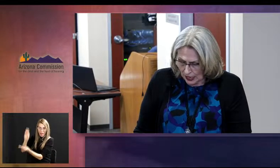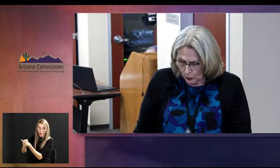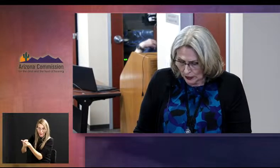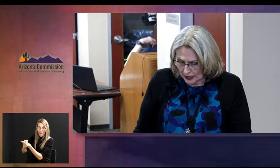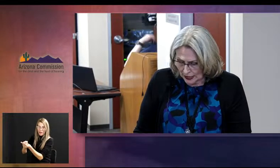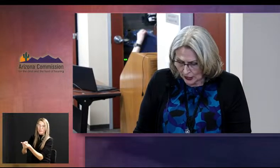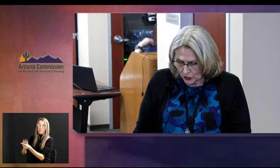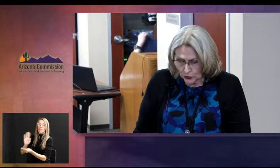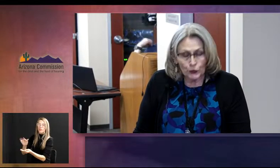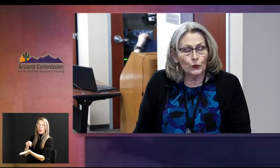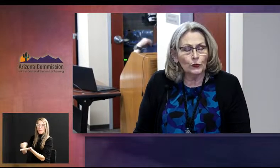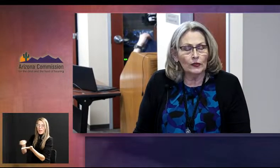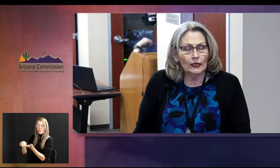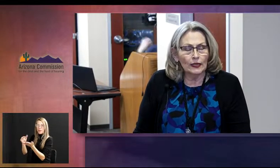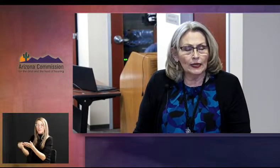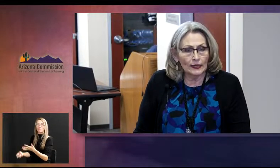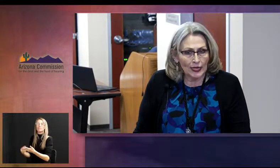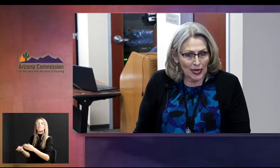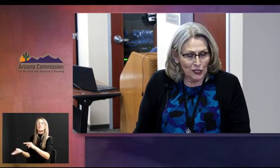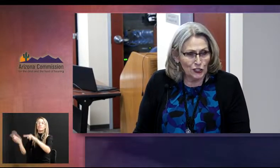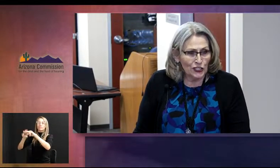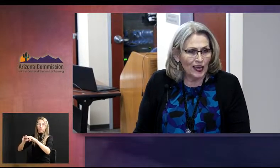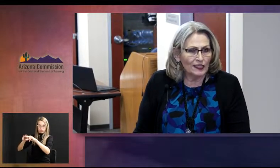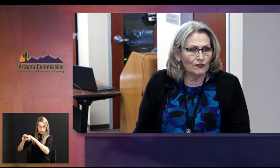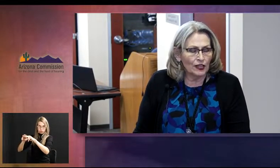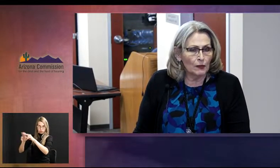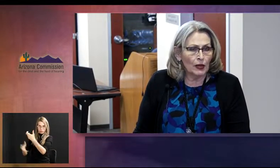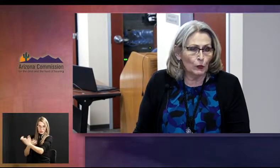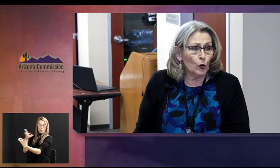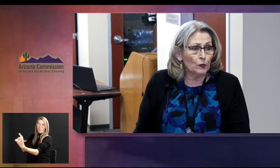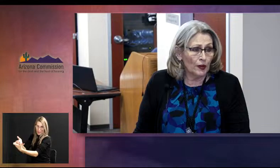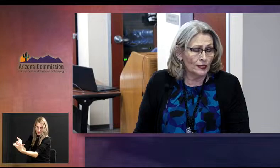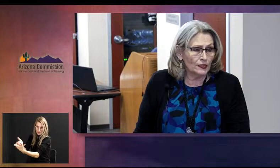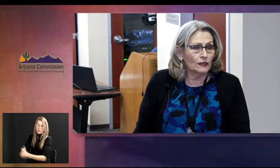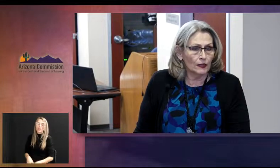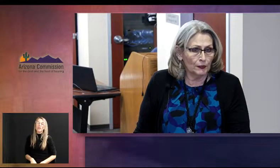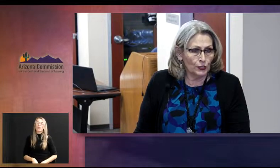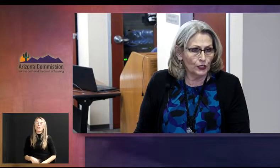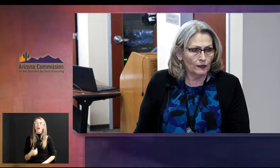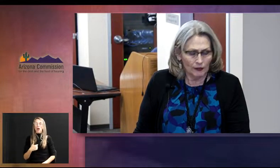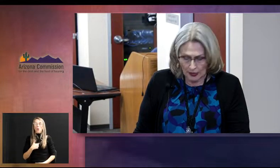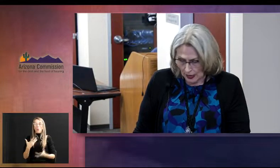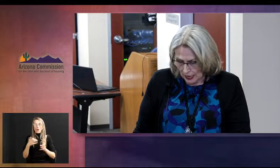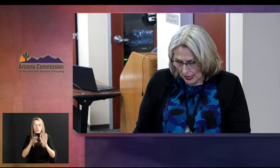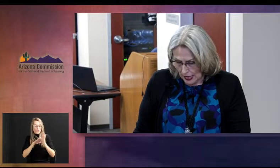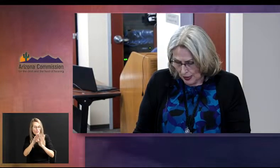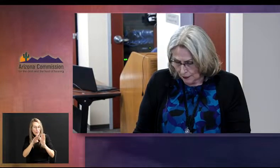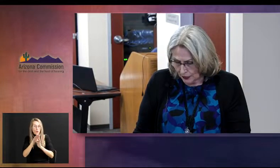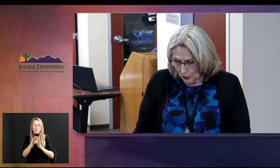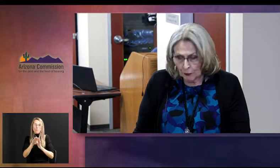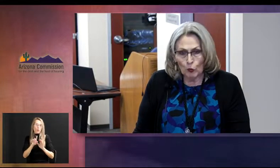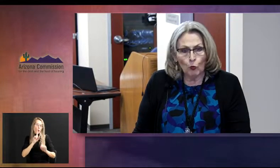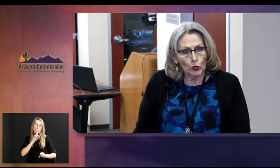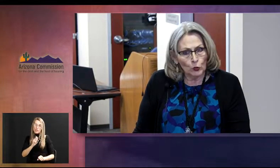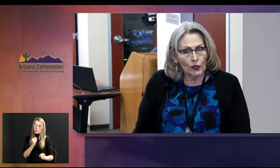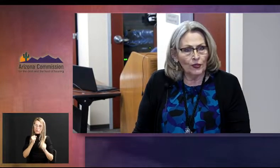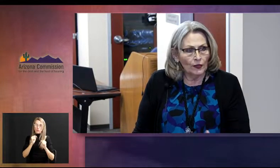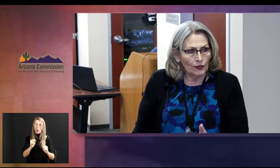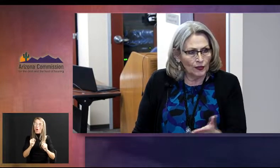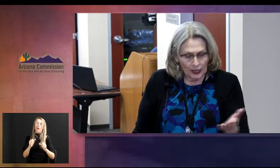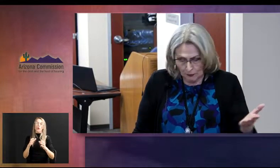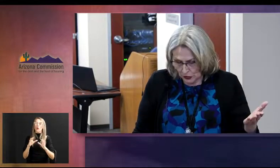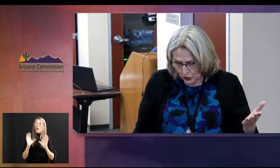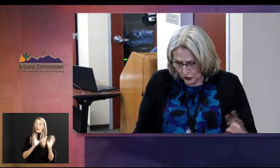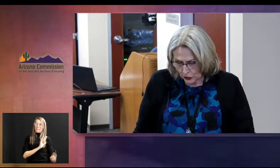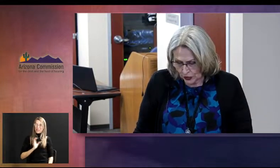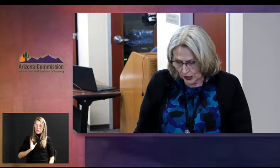Secondly, I'd really like to engage and develop a robust commission, work with